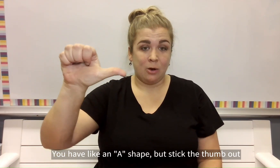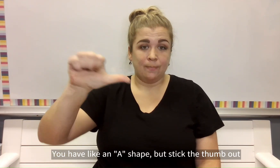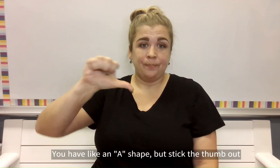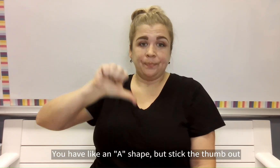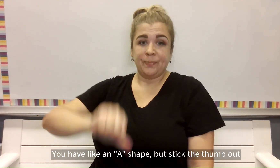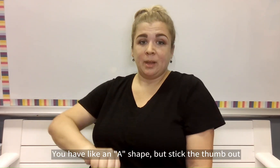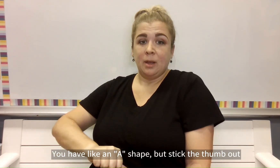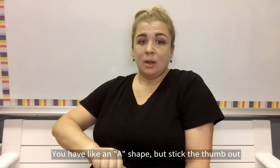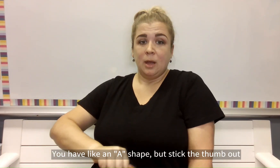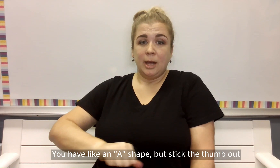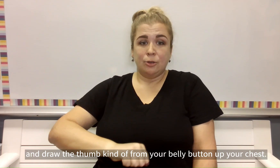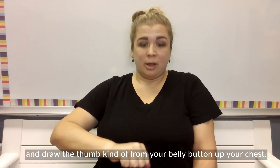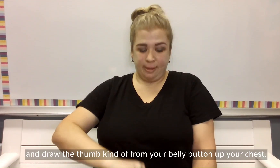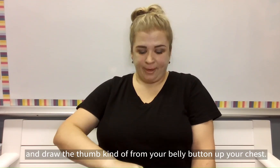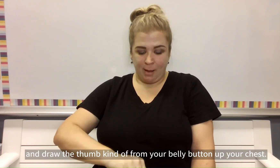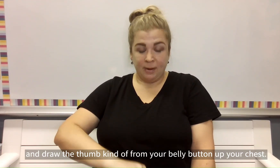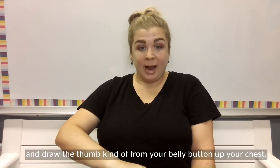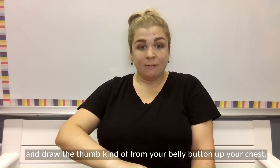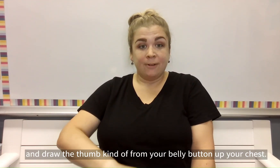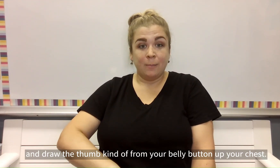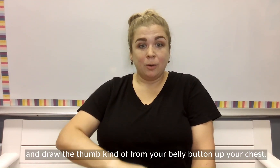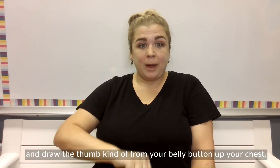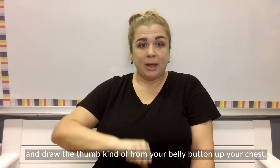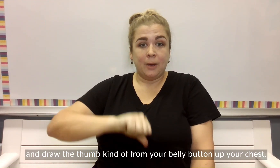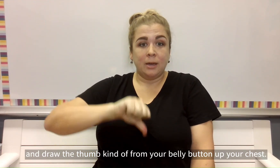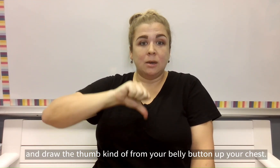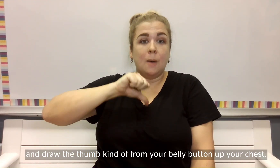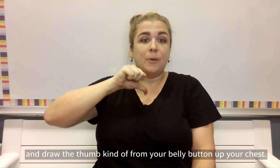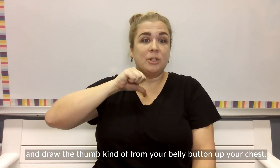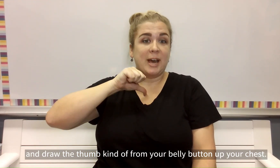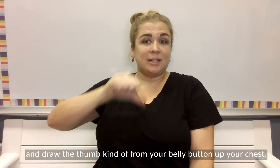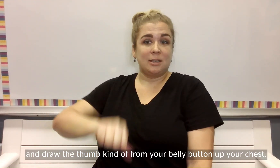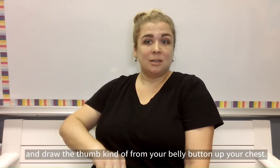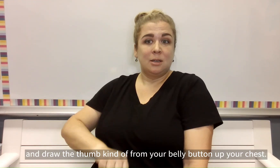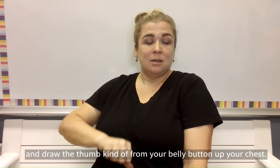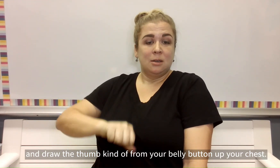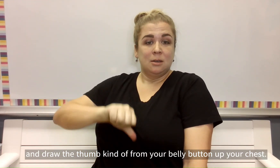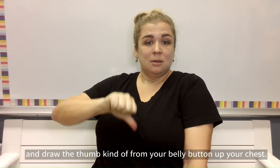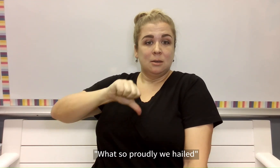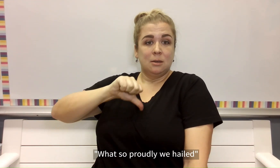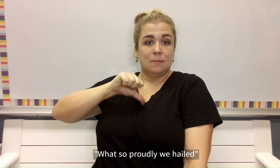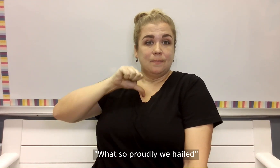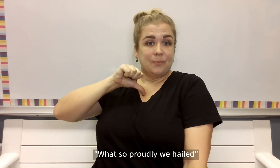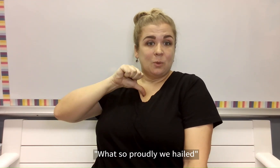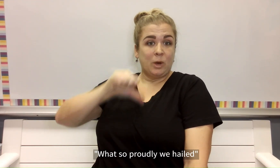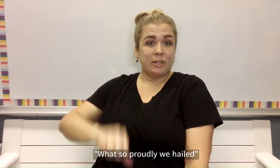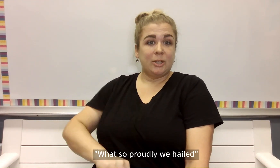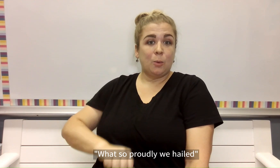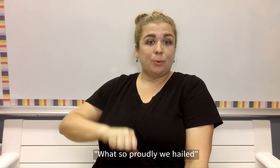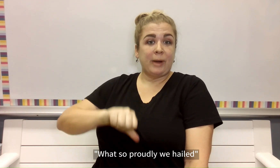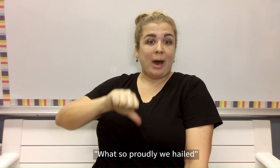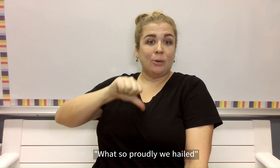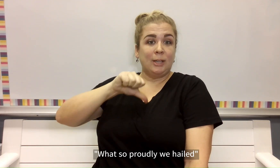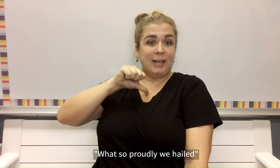out and draw the thumb kind of from your belly button up your chest. "What so